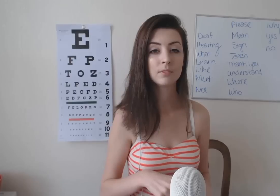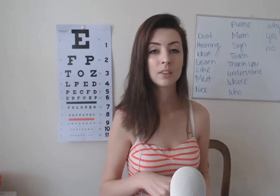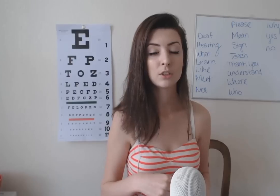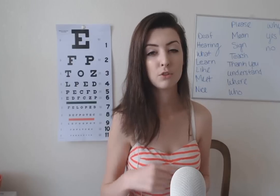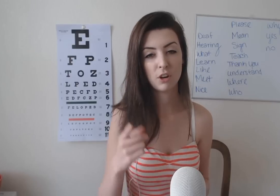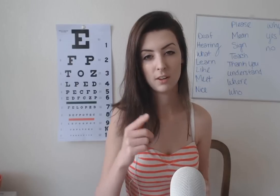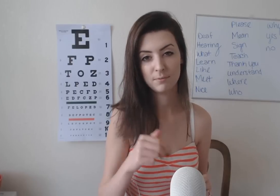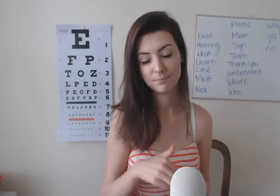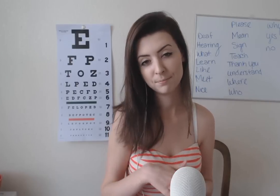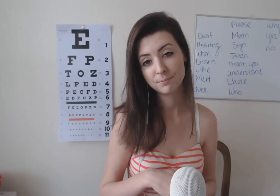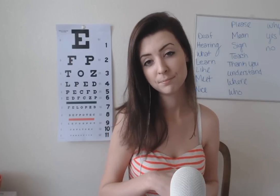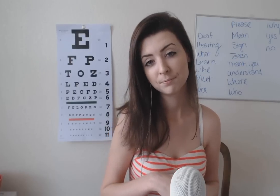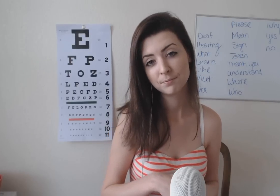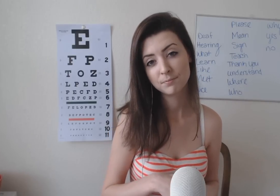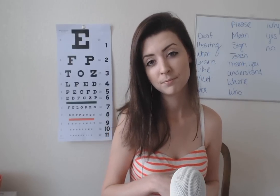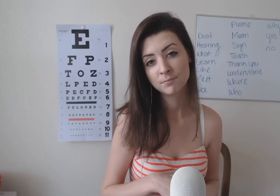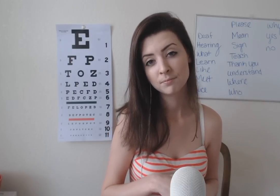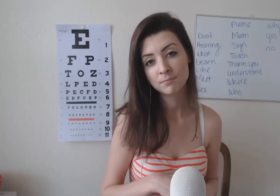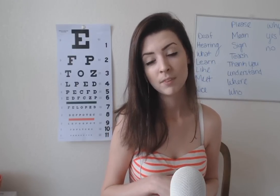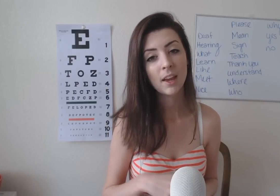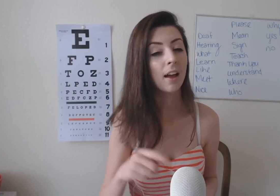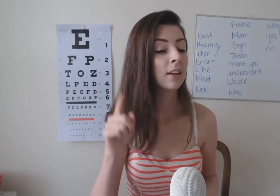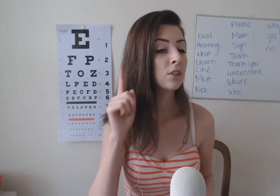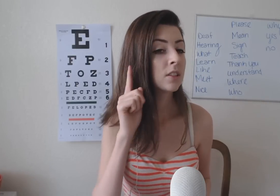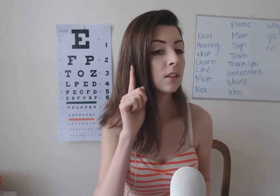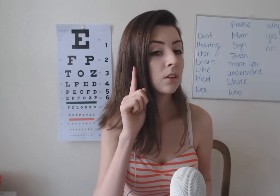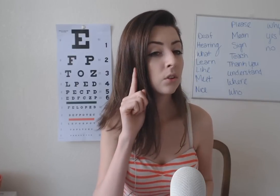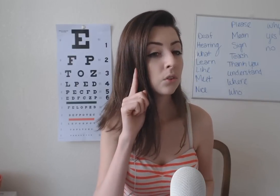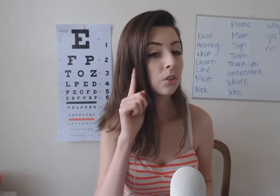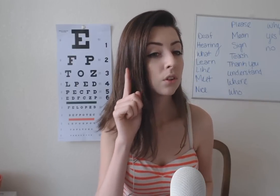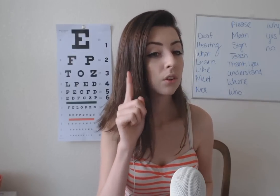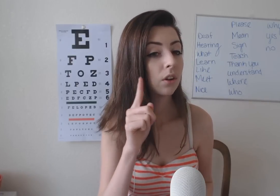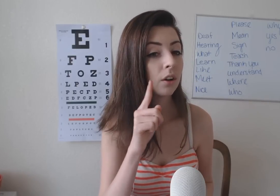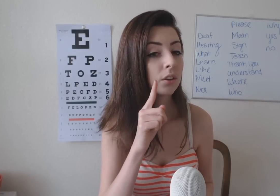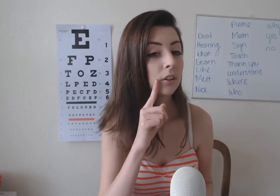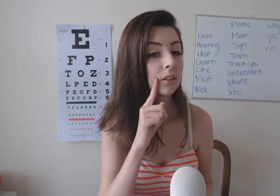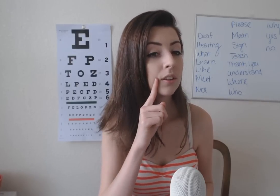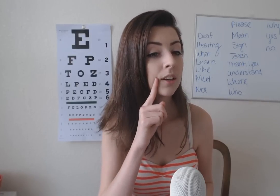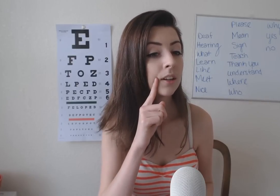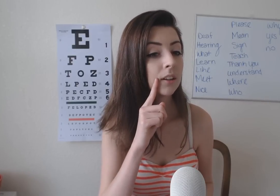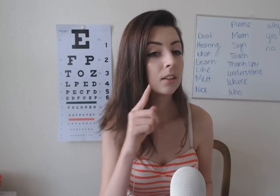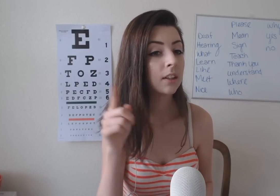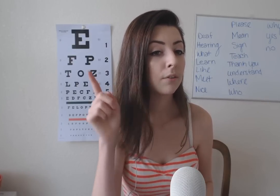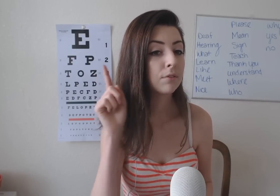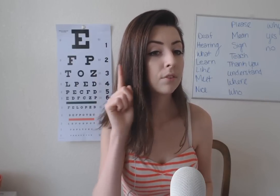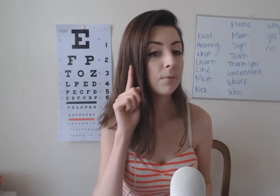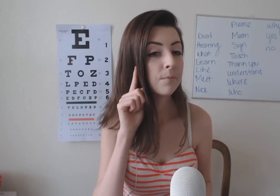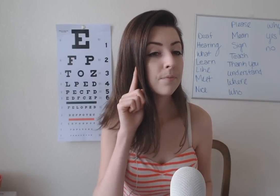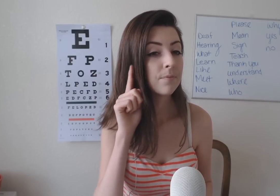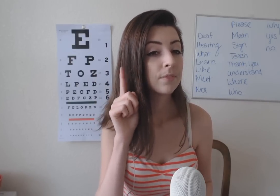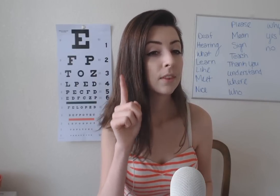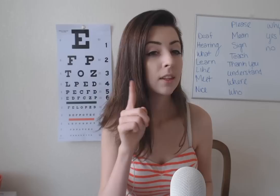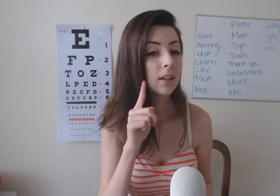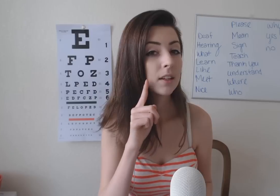So you try. Yeah, it's just a little arc. Deaf.